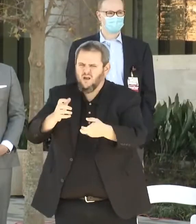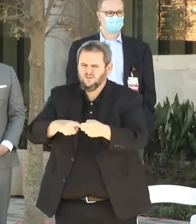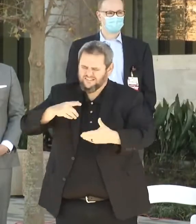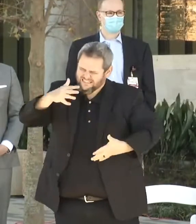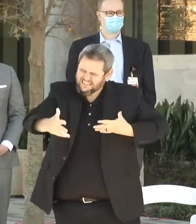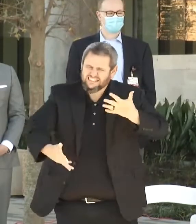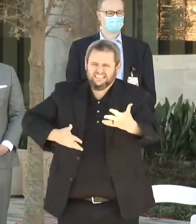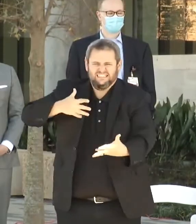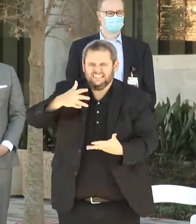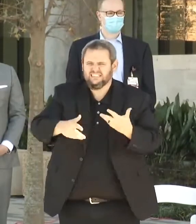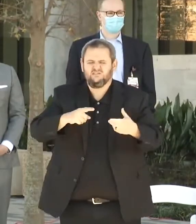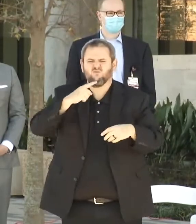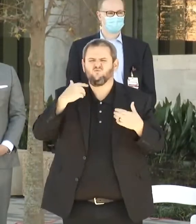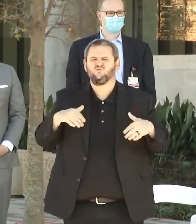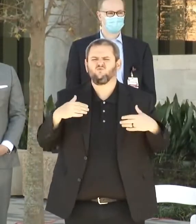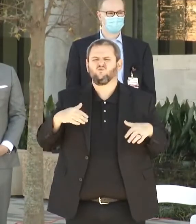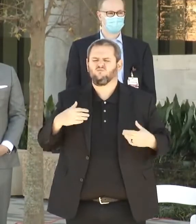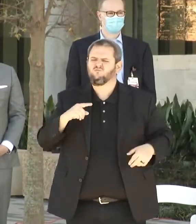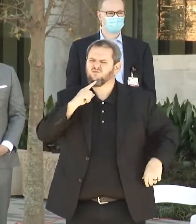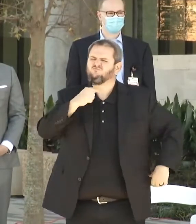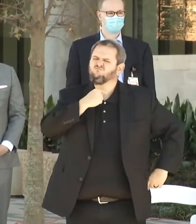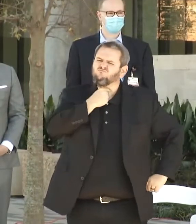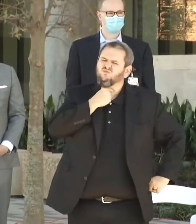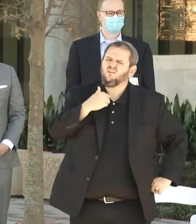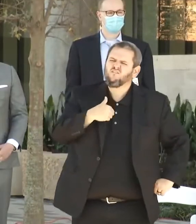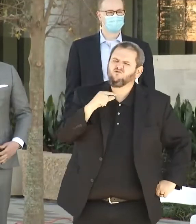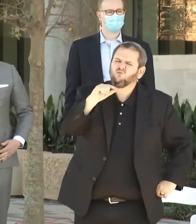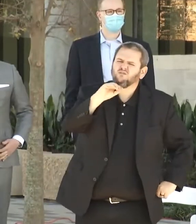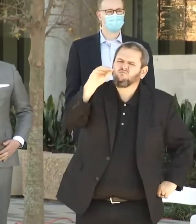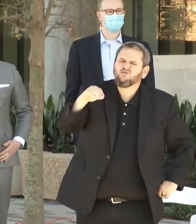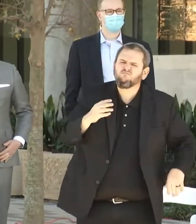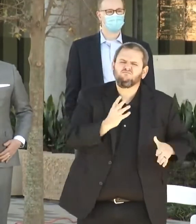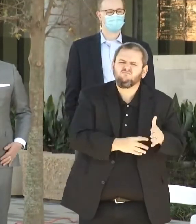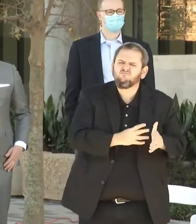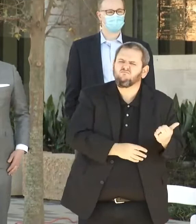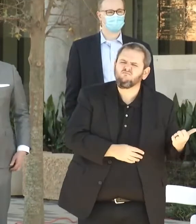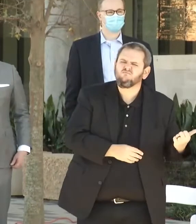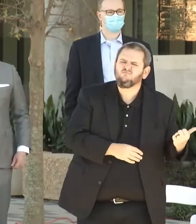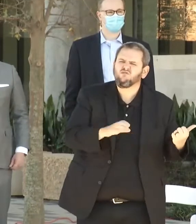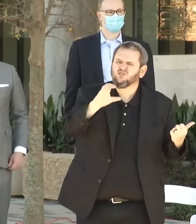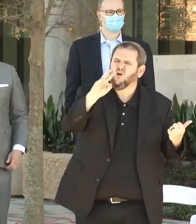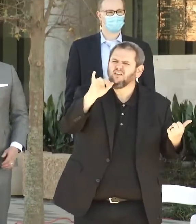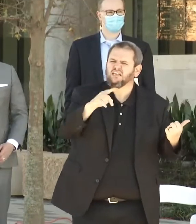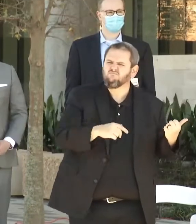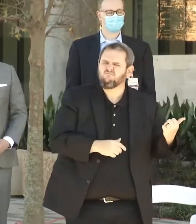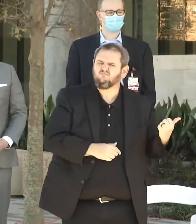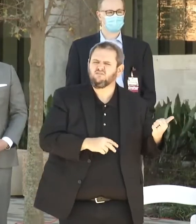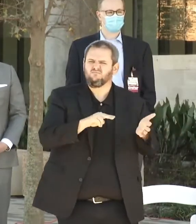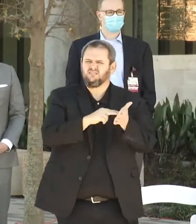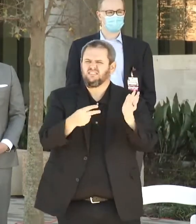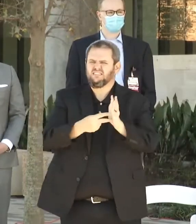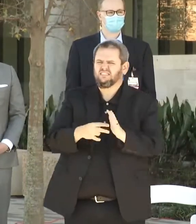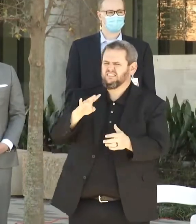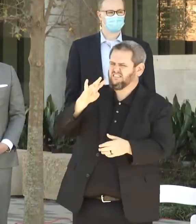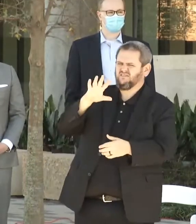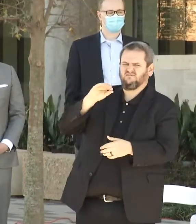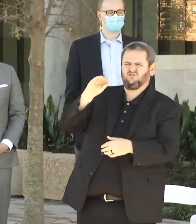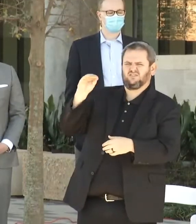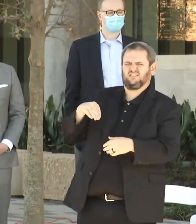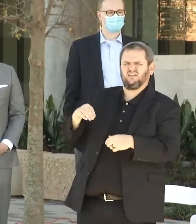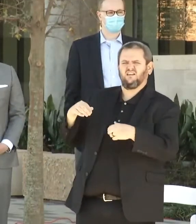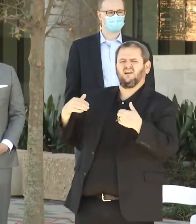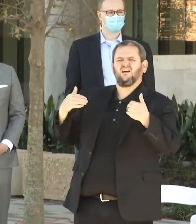COVID positive patients, don't we have 75 to 80% of the remaining beds that we can use to care for other patients with this